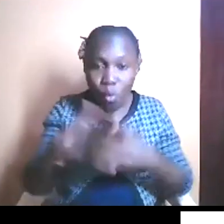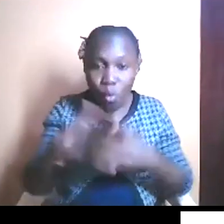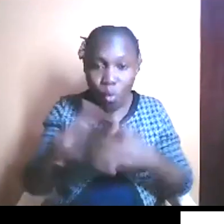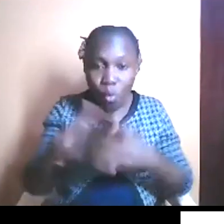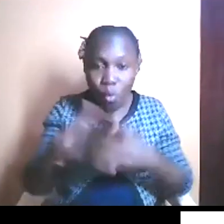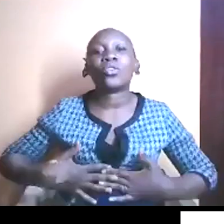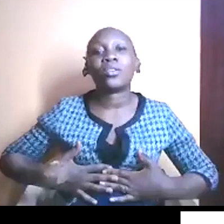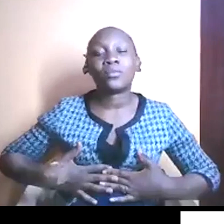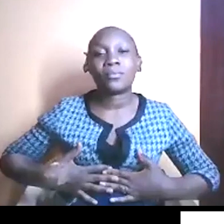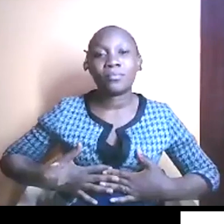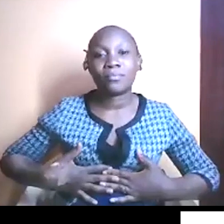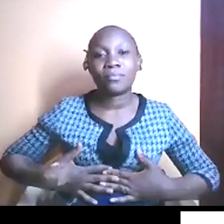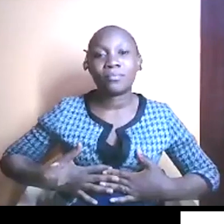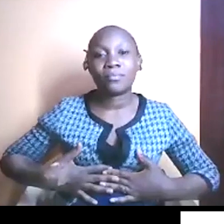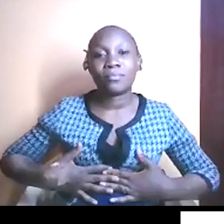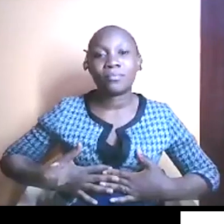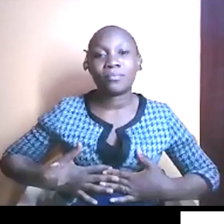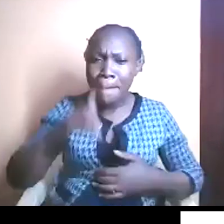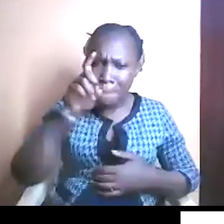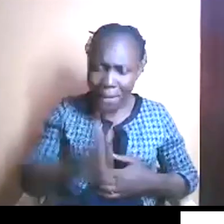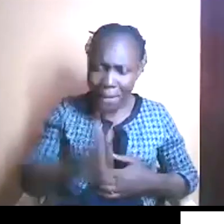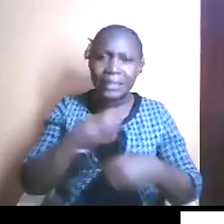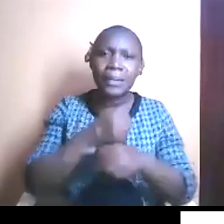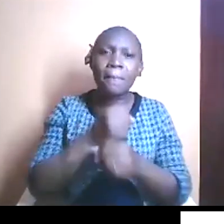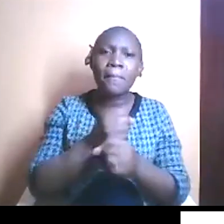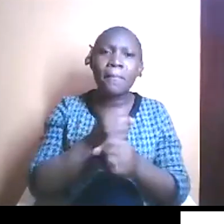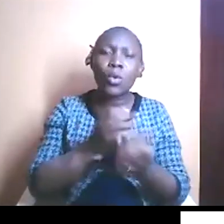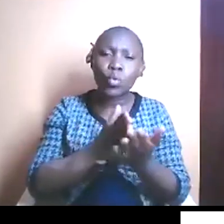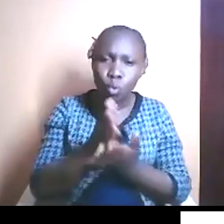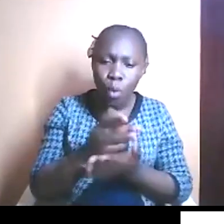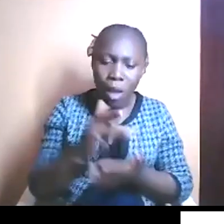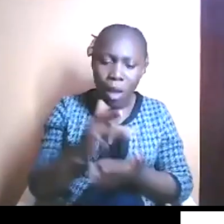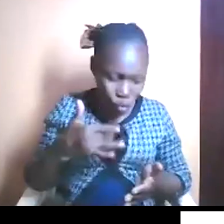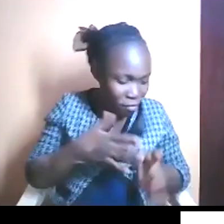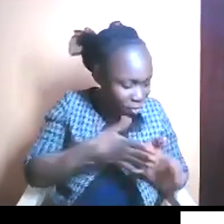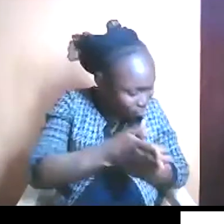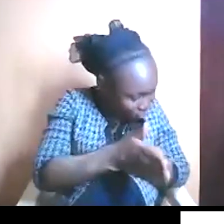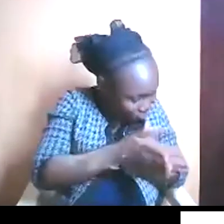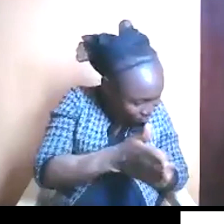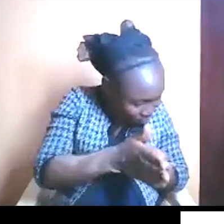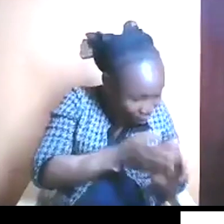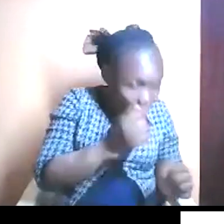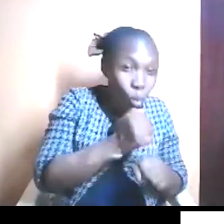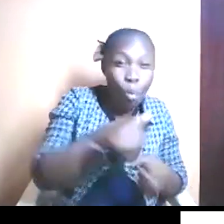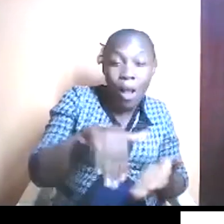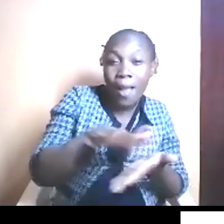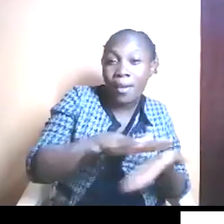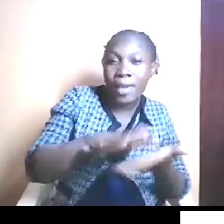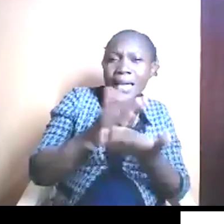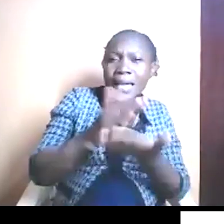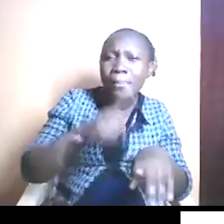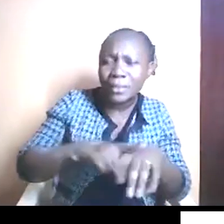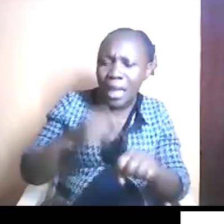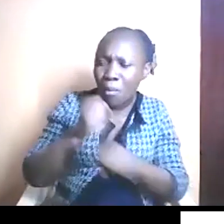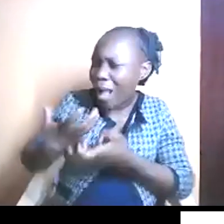And you want to make sure that you are motivated at your workplace. Sometimes the work can be so much